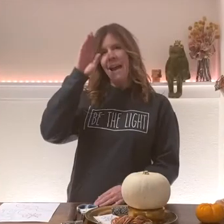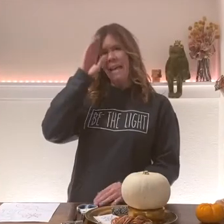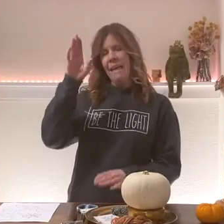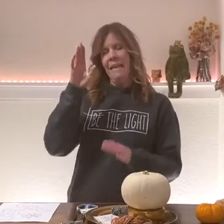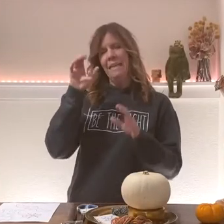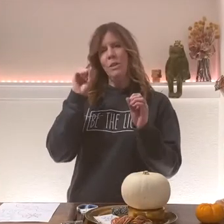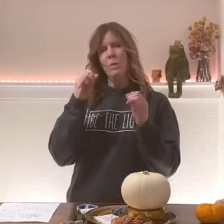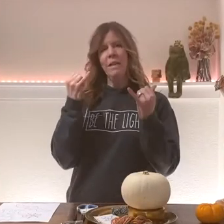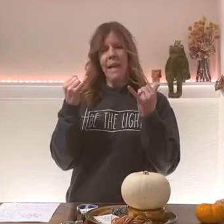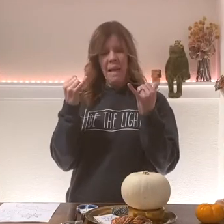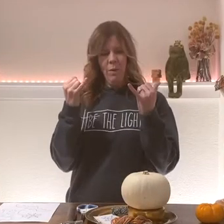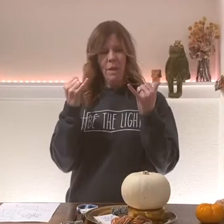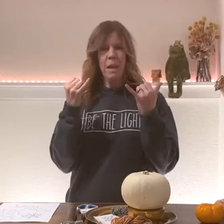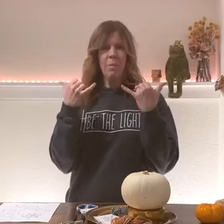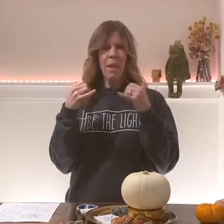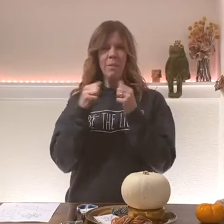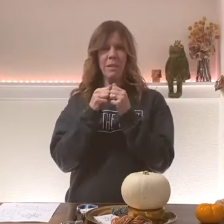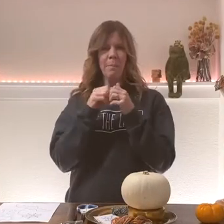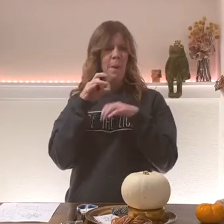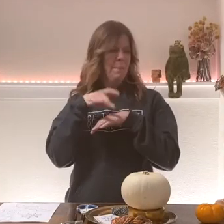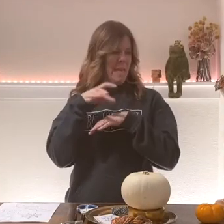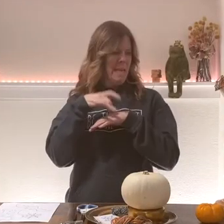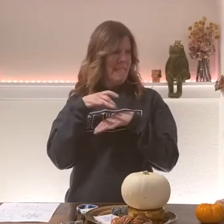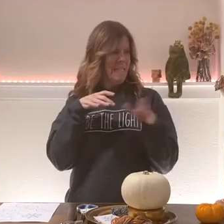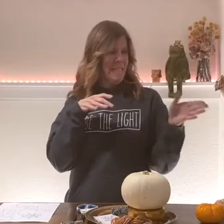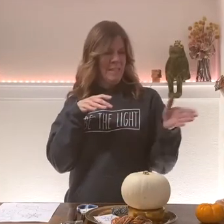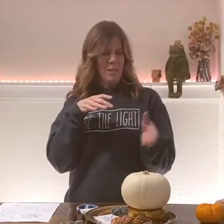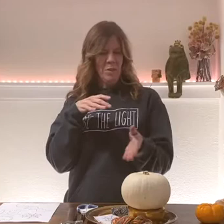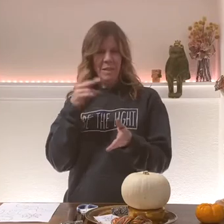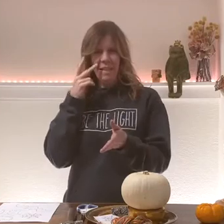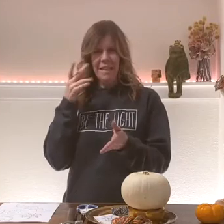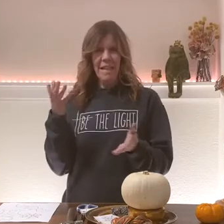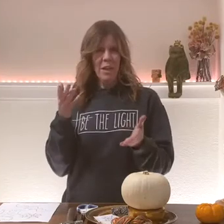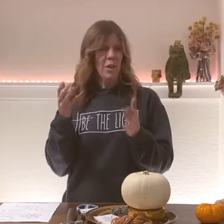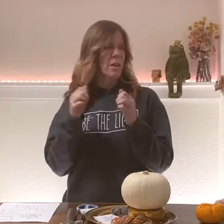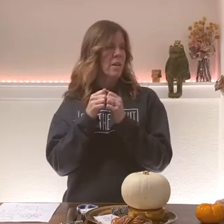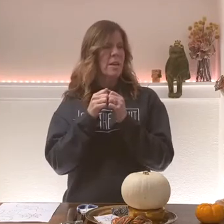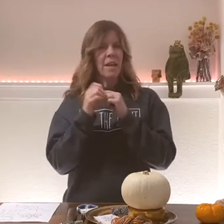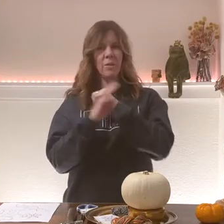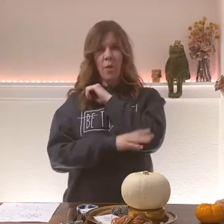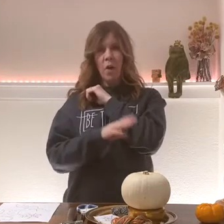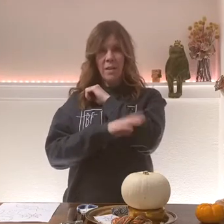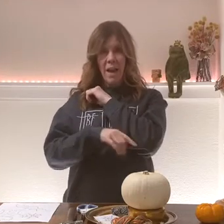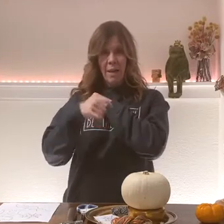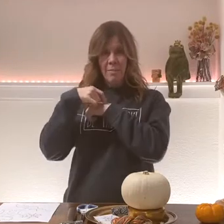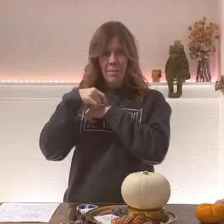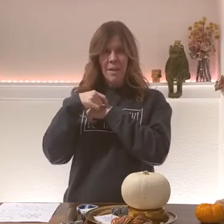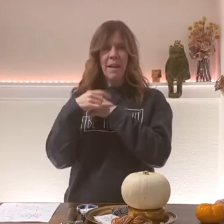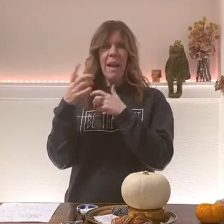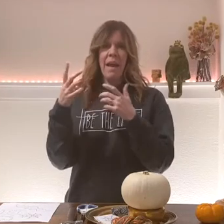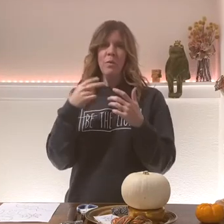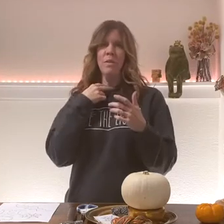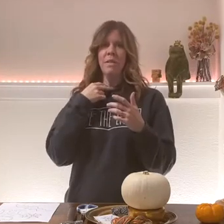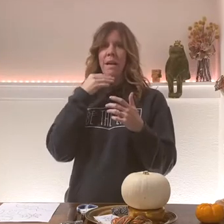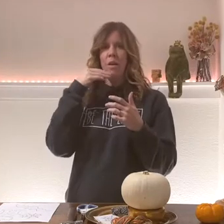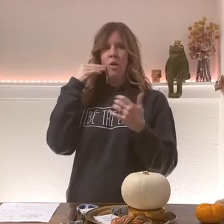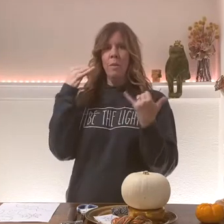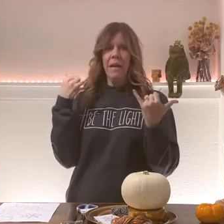Hi, so today we're gonna play with some pumpkins. As you can see here, it's fall time and we're stuck at home right now